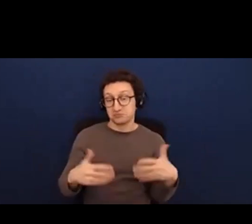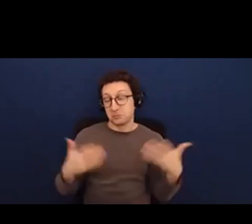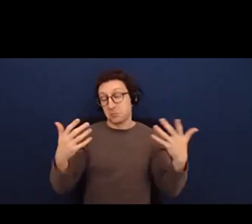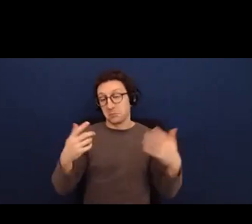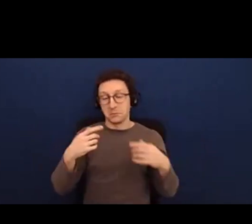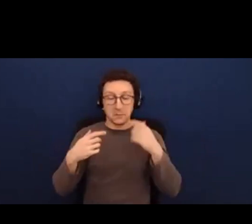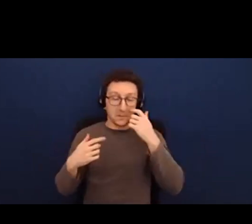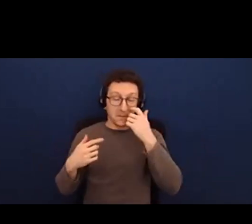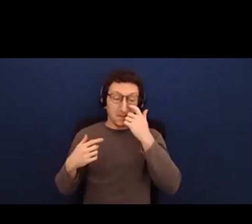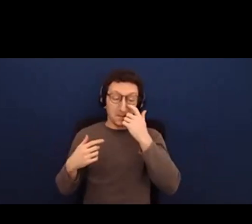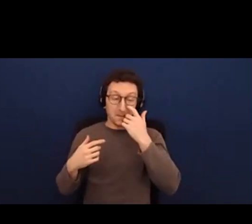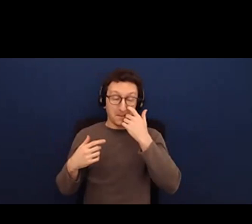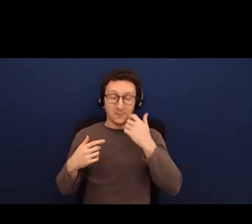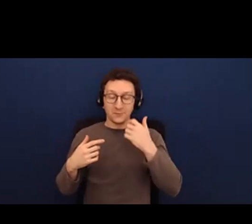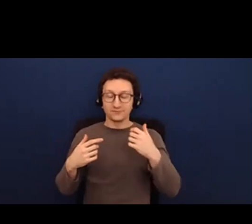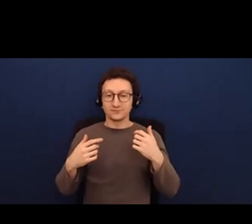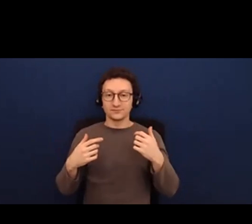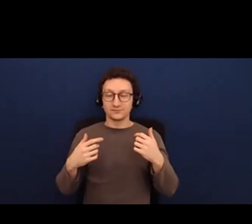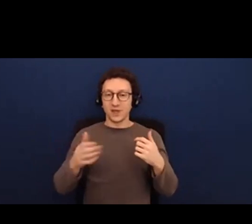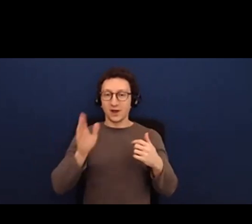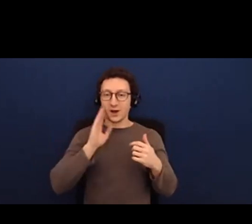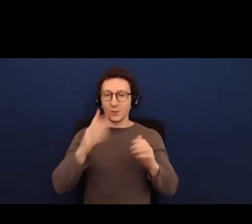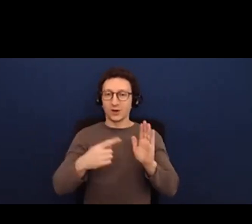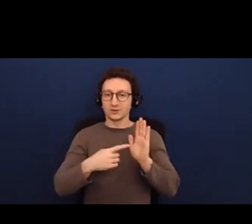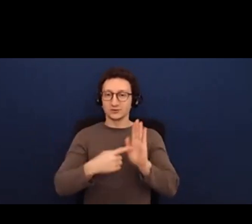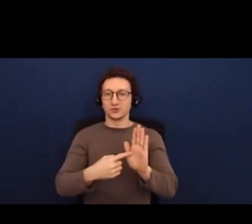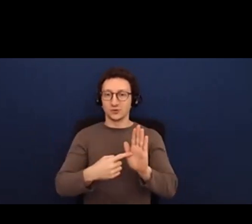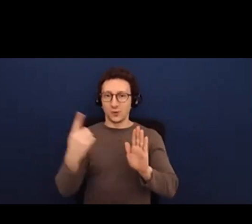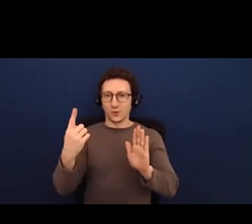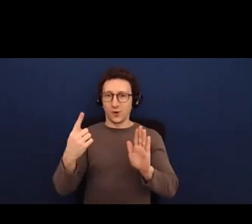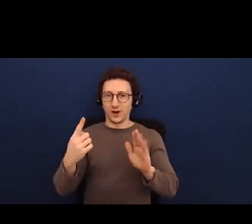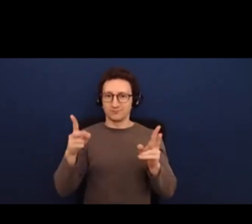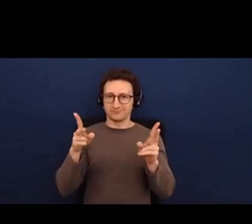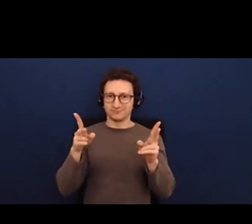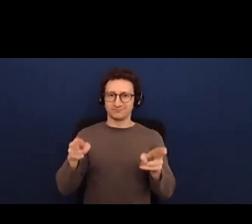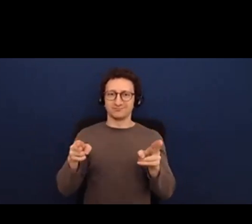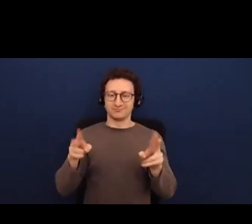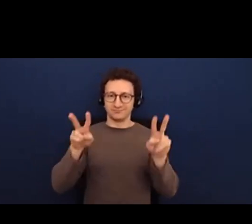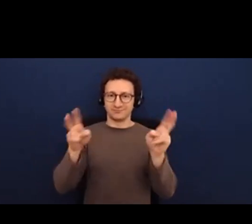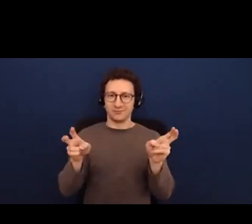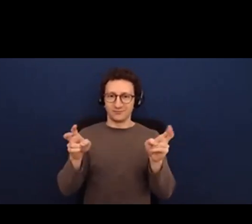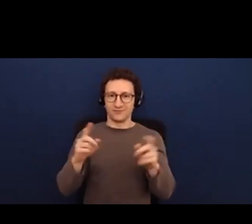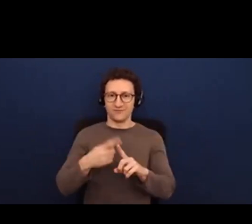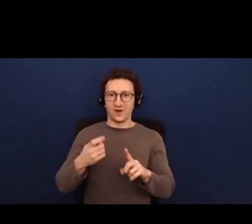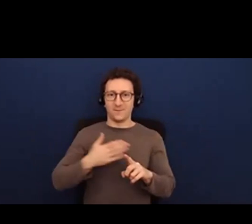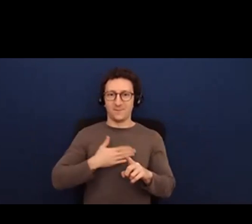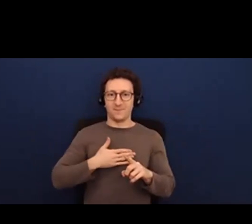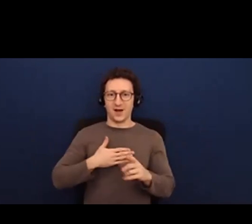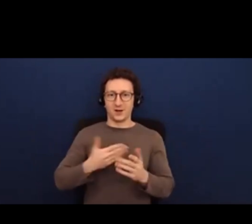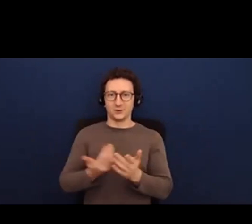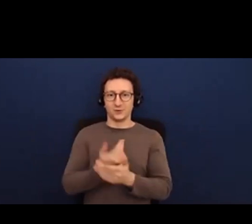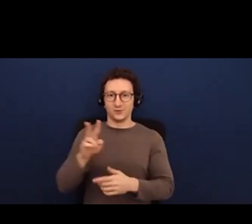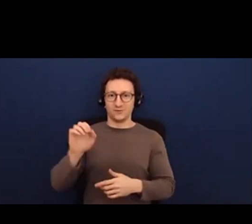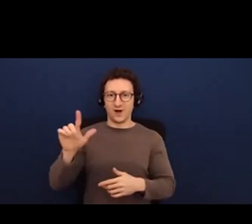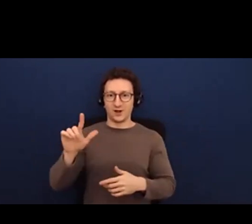by a excerpt from the introduction to this volume, to the prayer